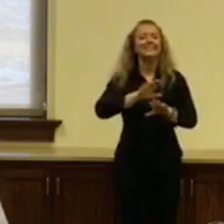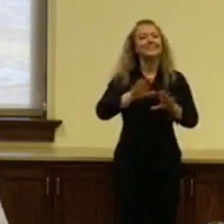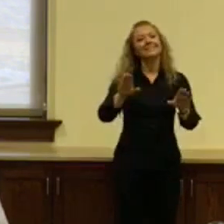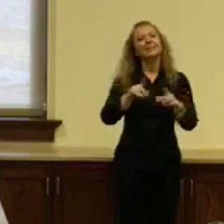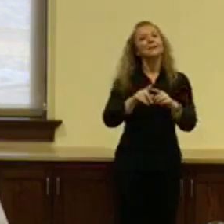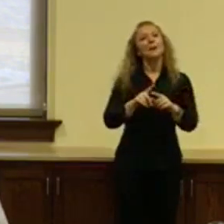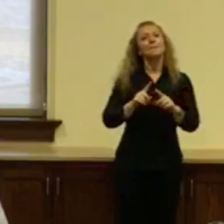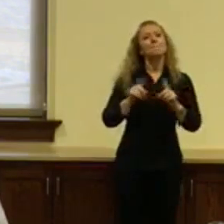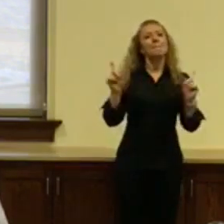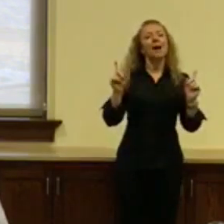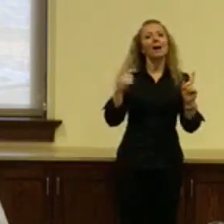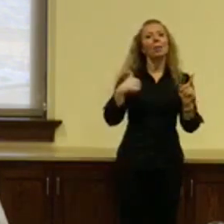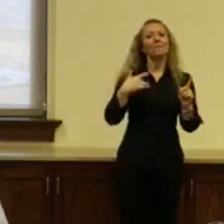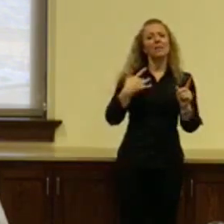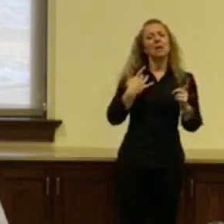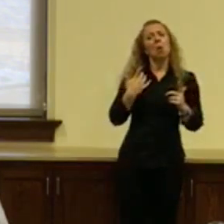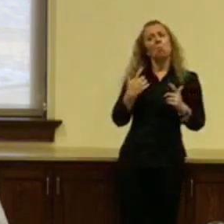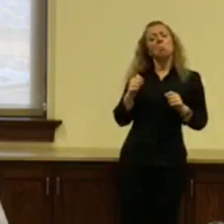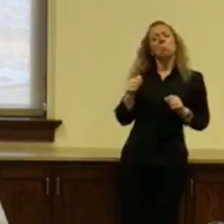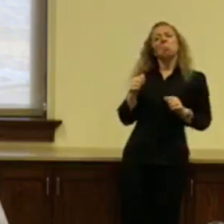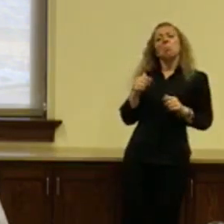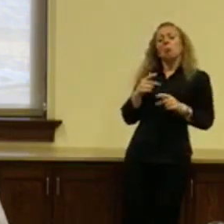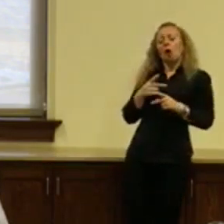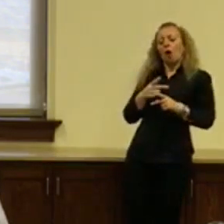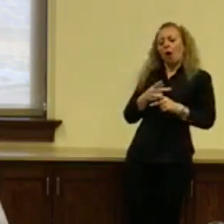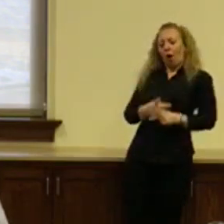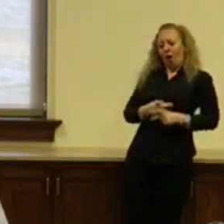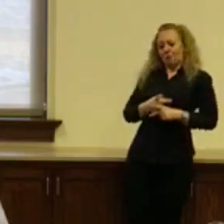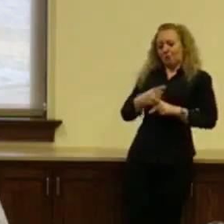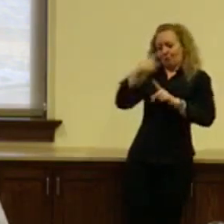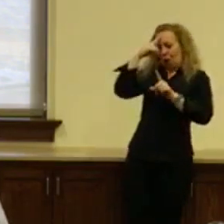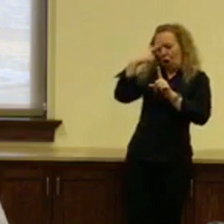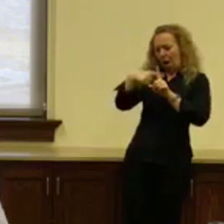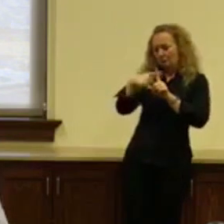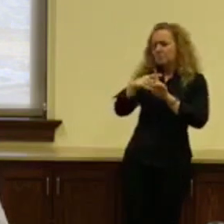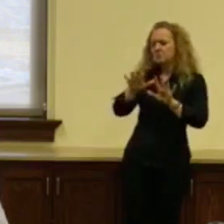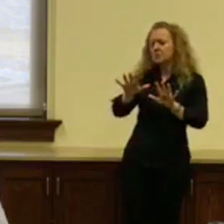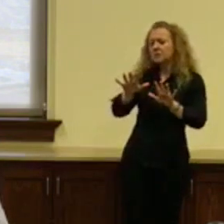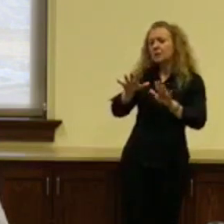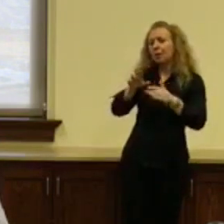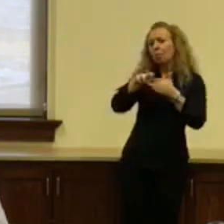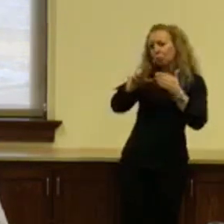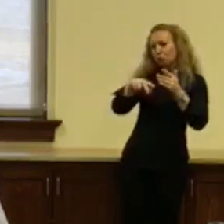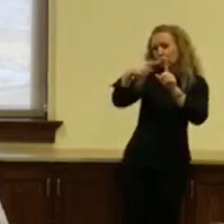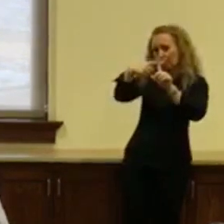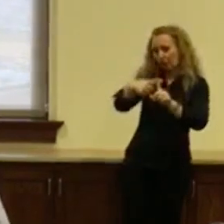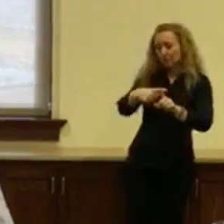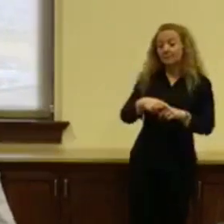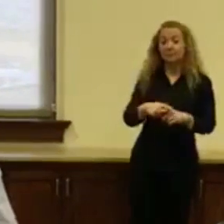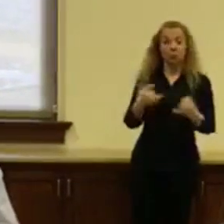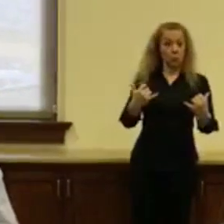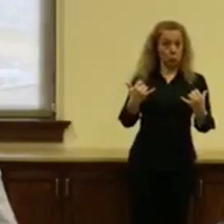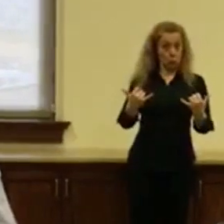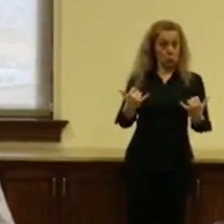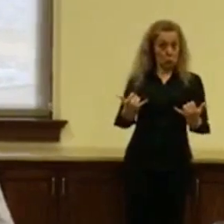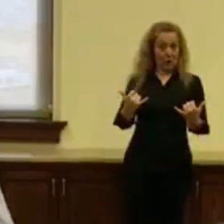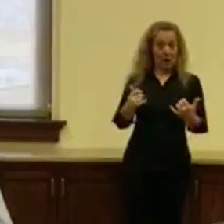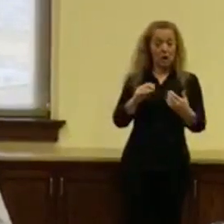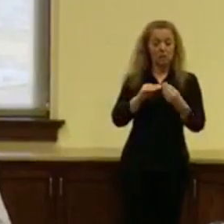think we're cautiously optimistic that we're seeing some positive results. The fact that today we went